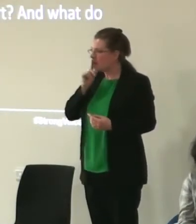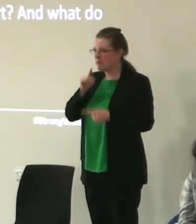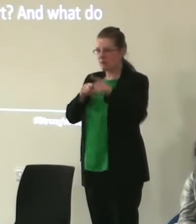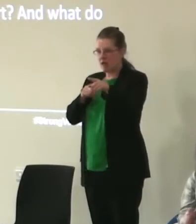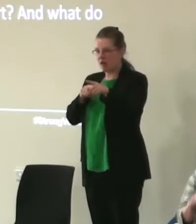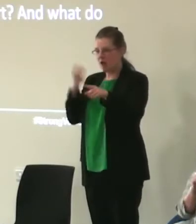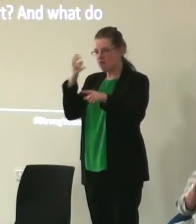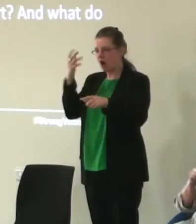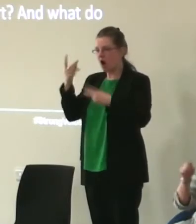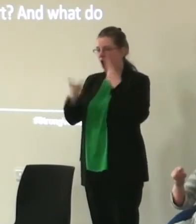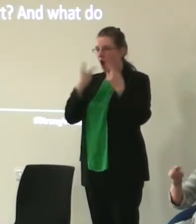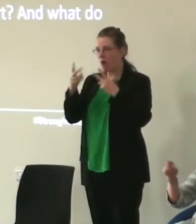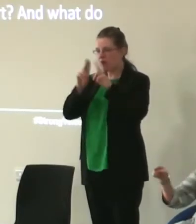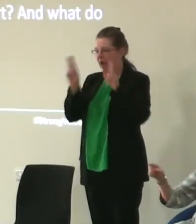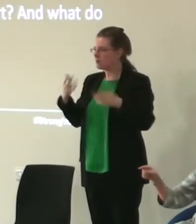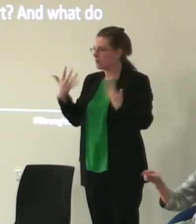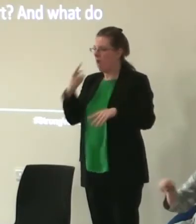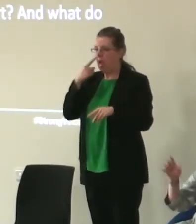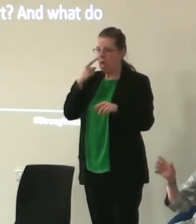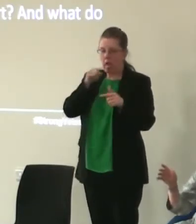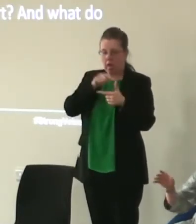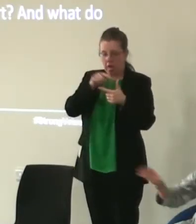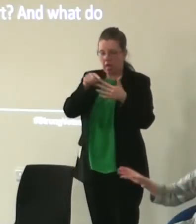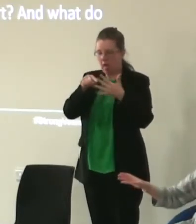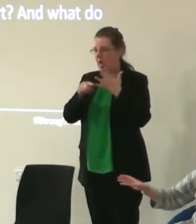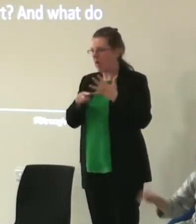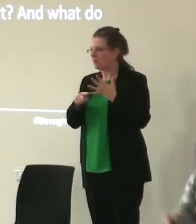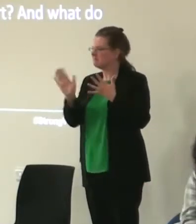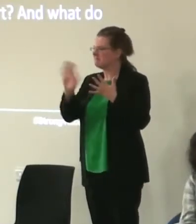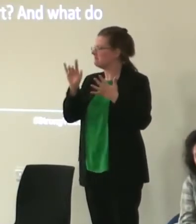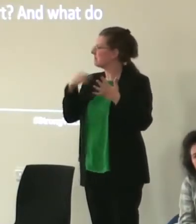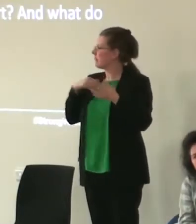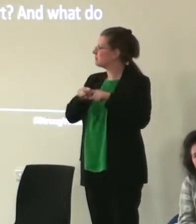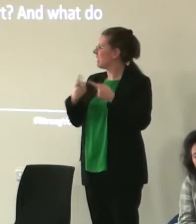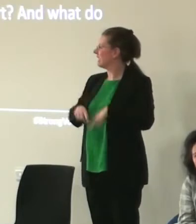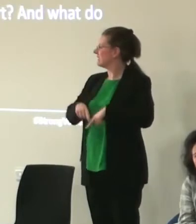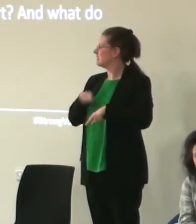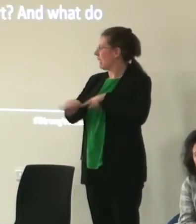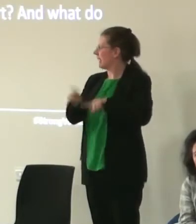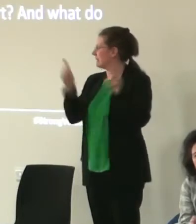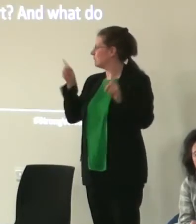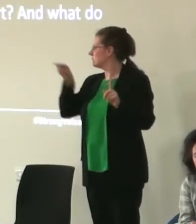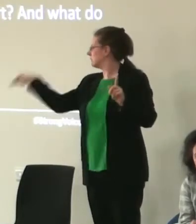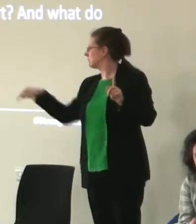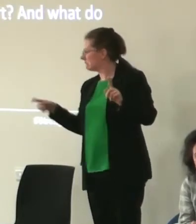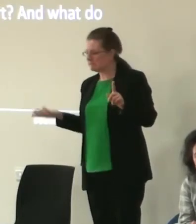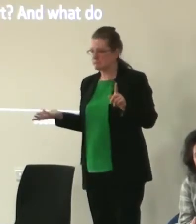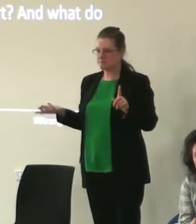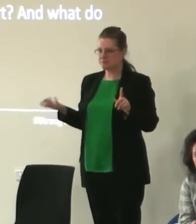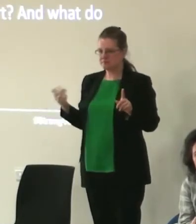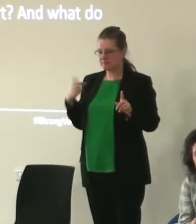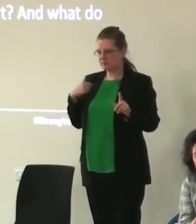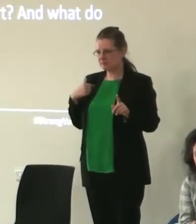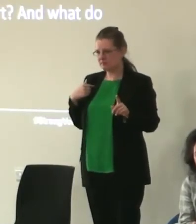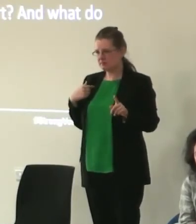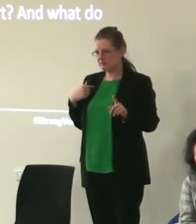Opera House survey have done which is go I'll have a bit of this and a bit of this and a bit of this and great and now I'm going to go do something else I wonder why we mind and